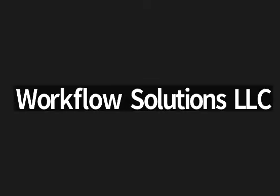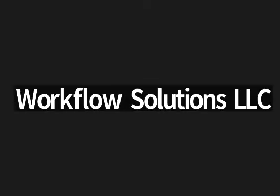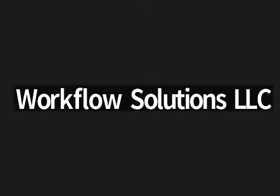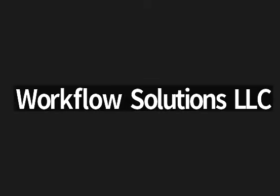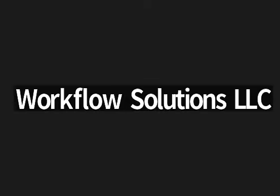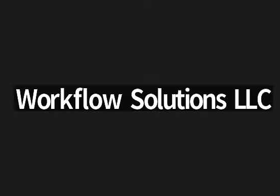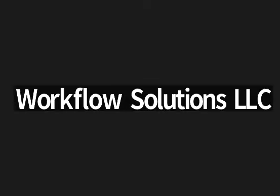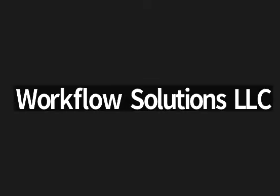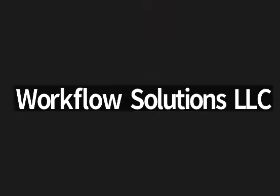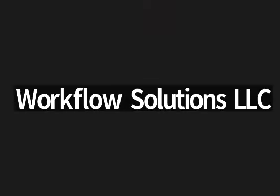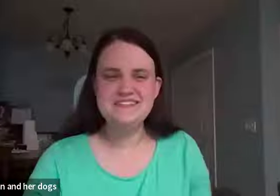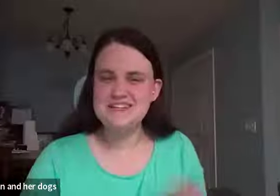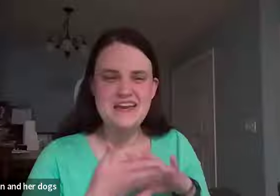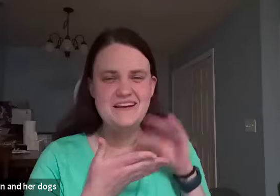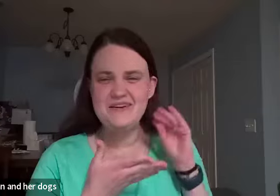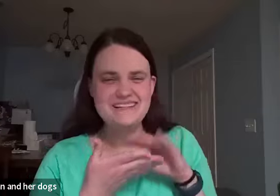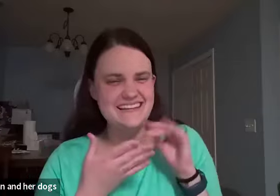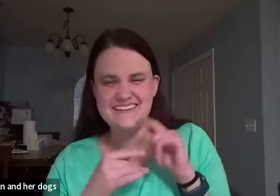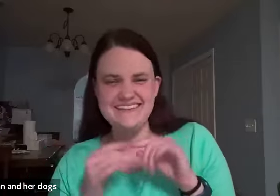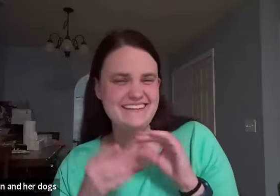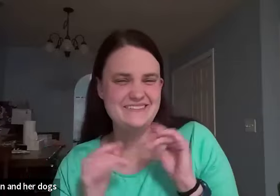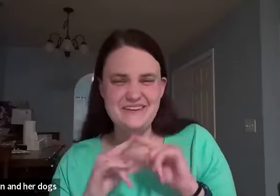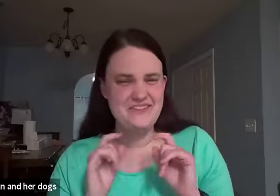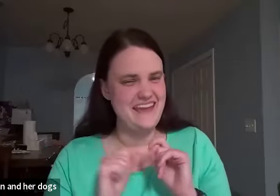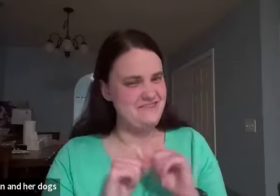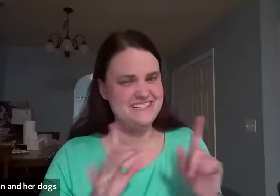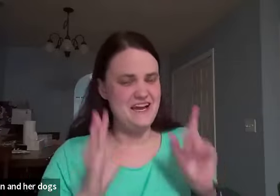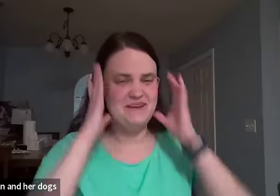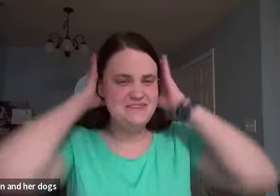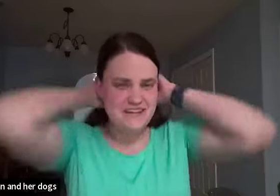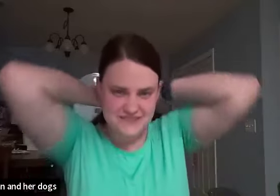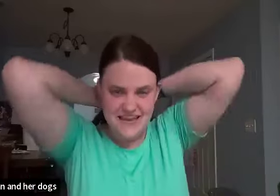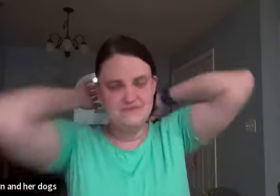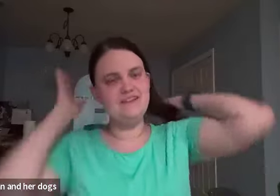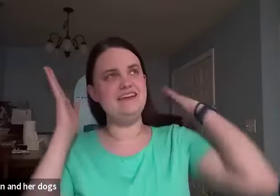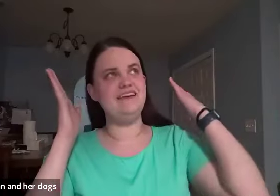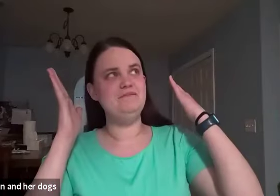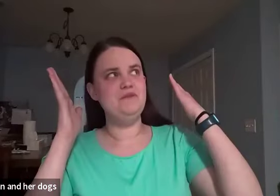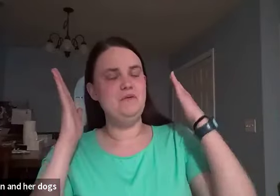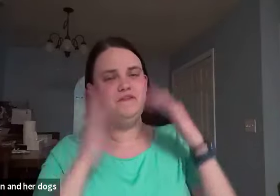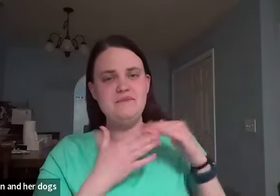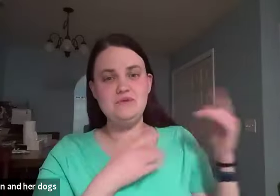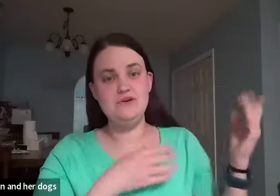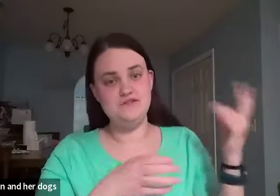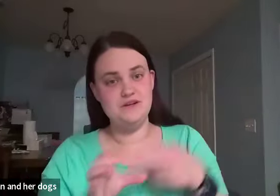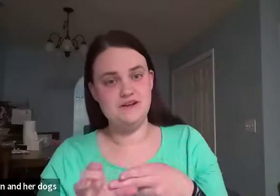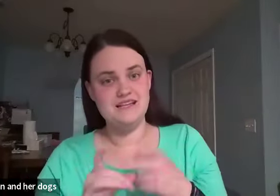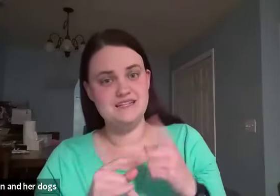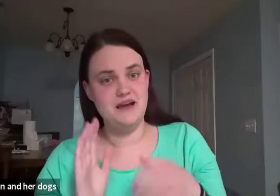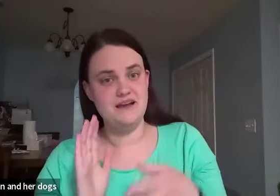that. See, always get to learn a new little thing every time. Even if I feel like we've had people who've joined our class come back